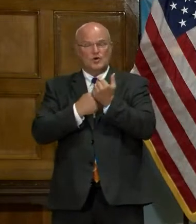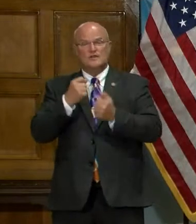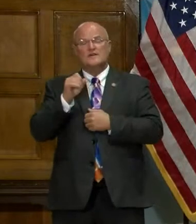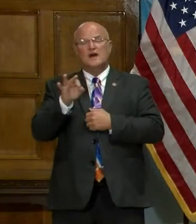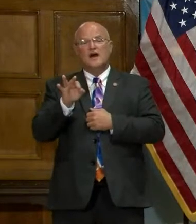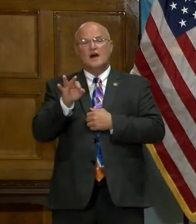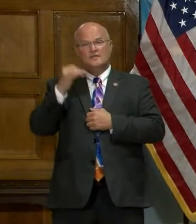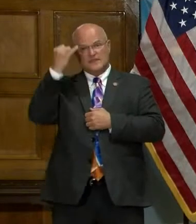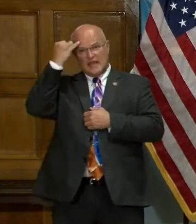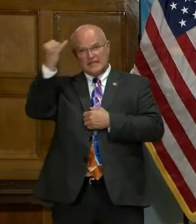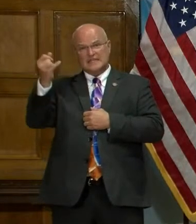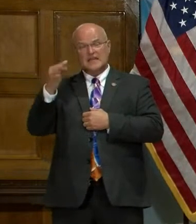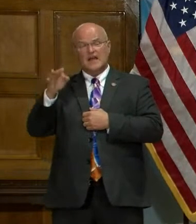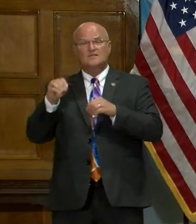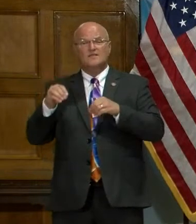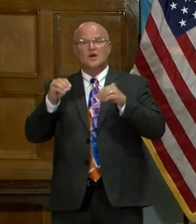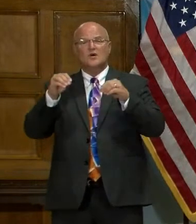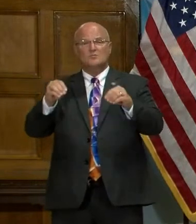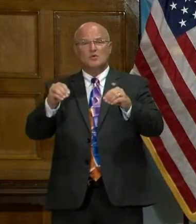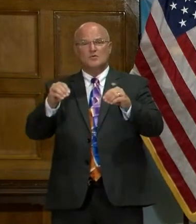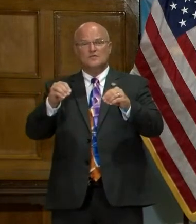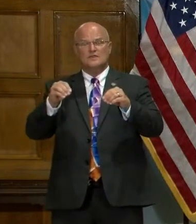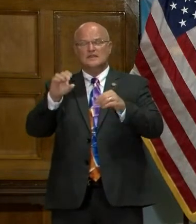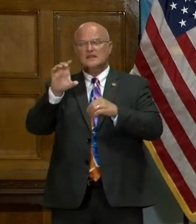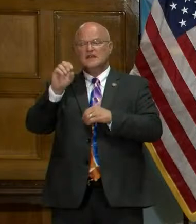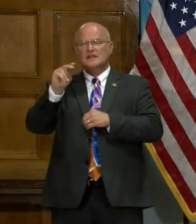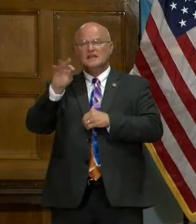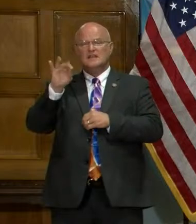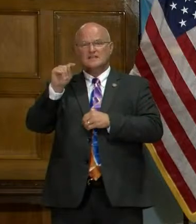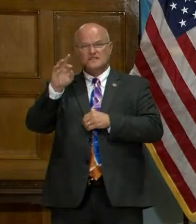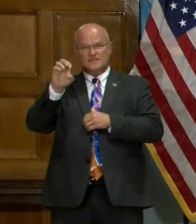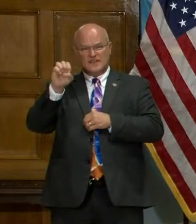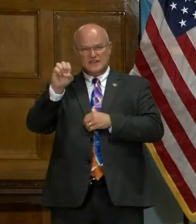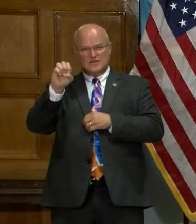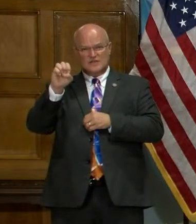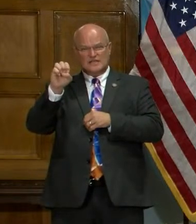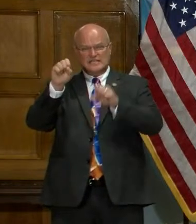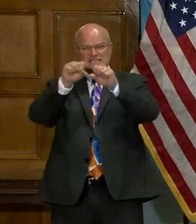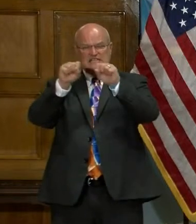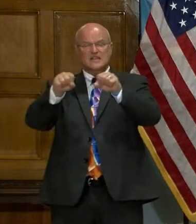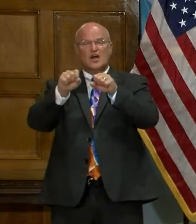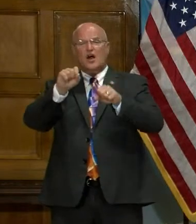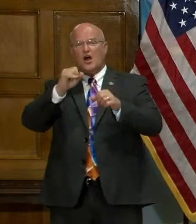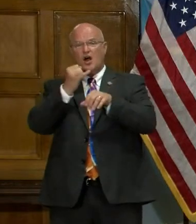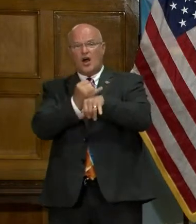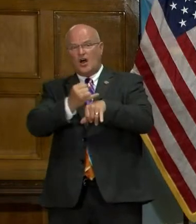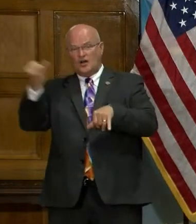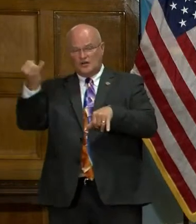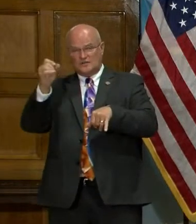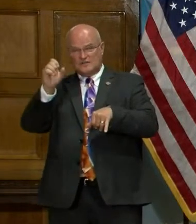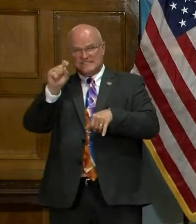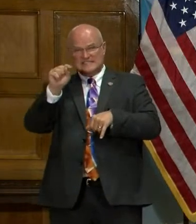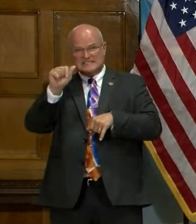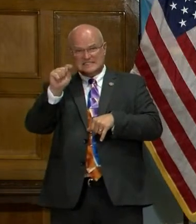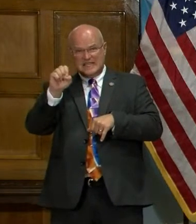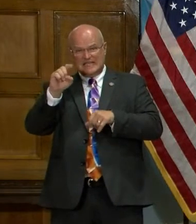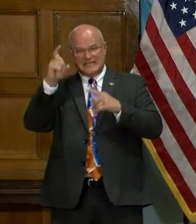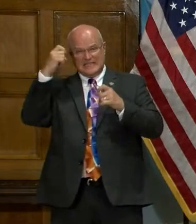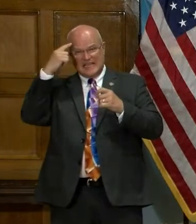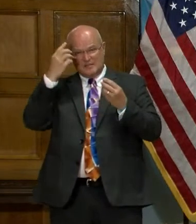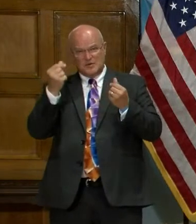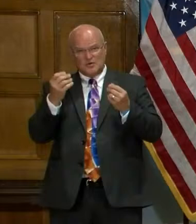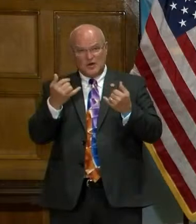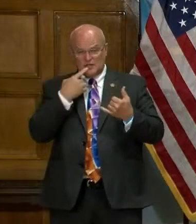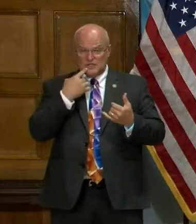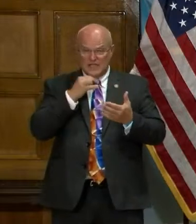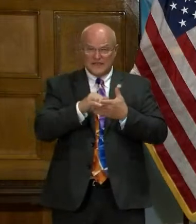of the idea of moving a Confederate monument or monuments off of the state capitol grounds. I want to see,